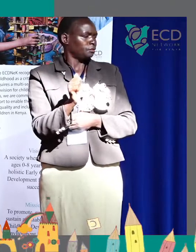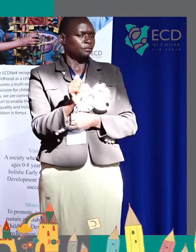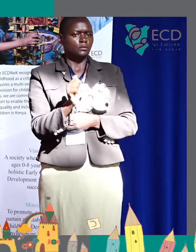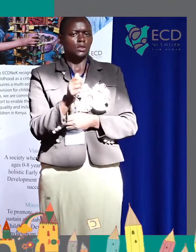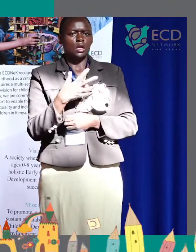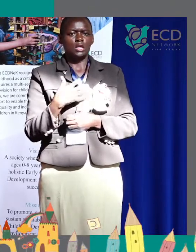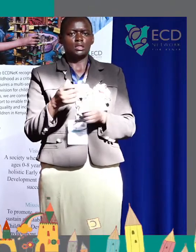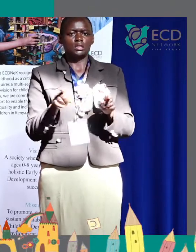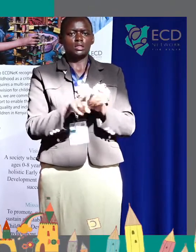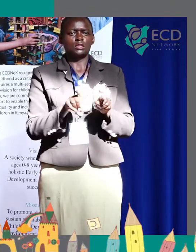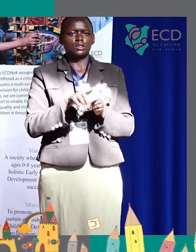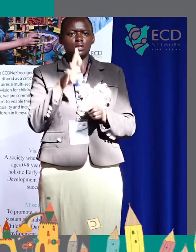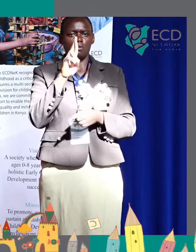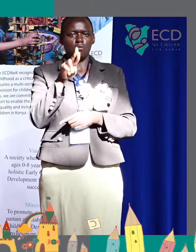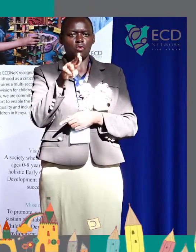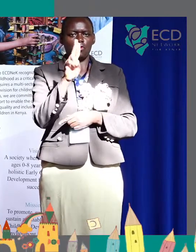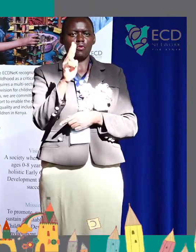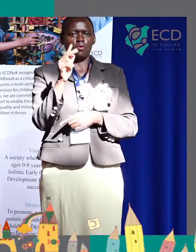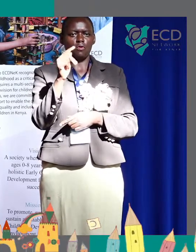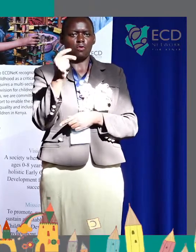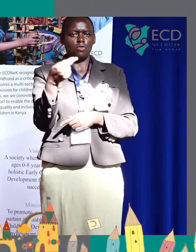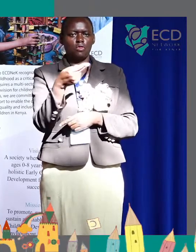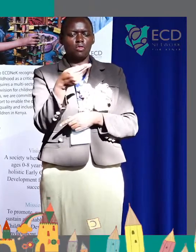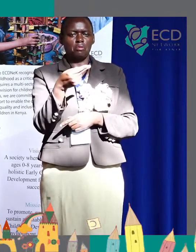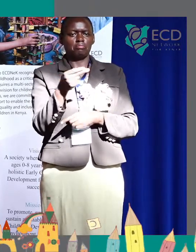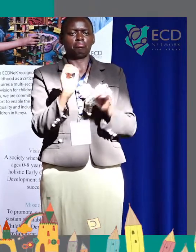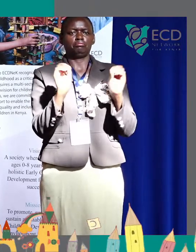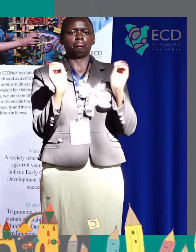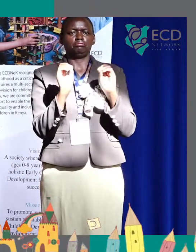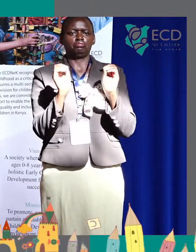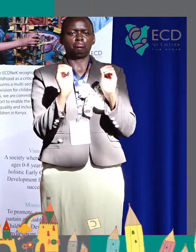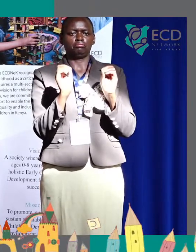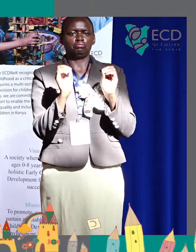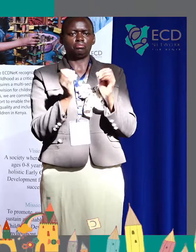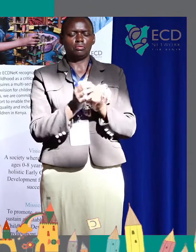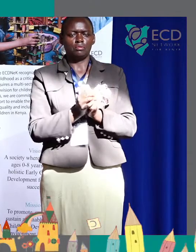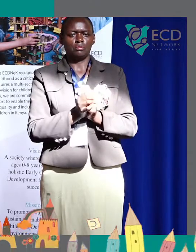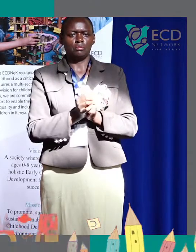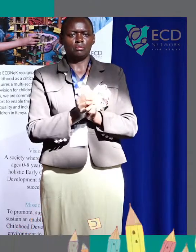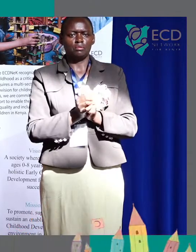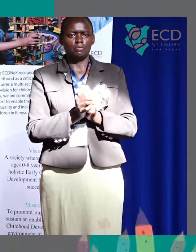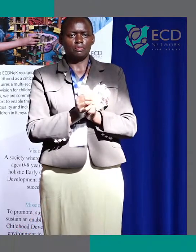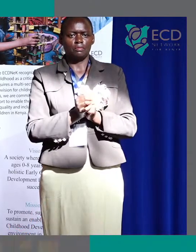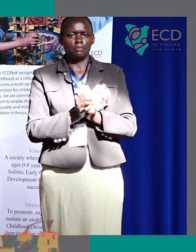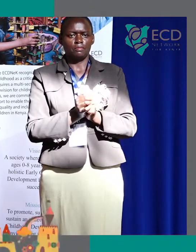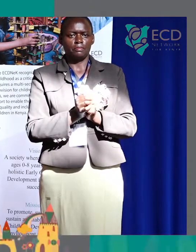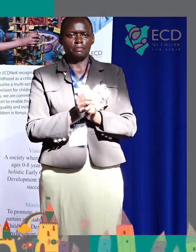And Ruth is also not here, so I